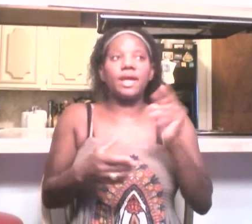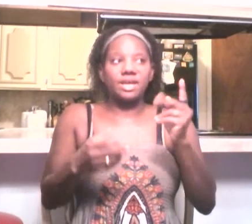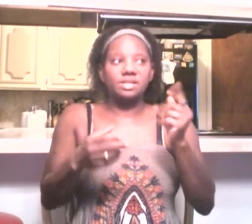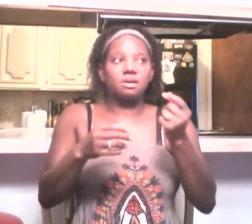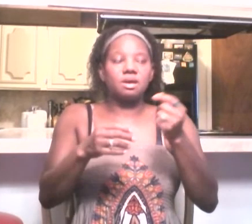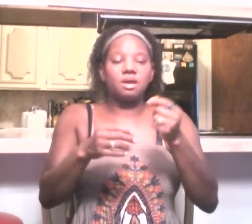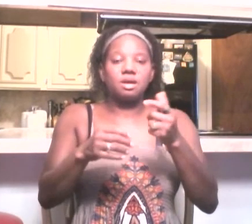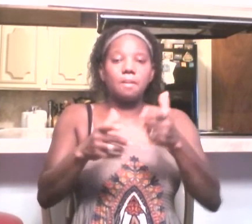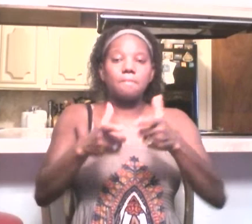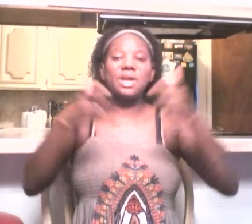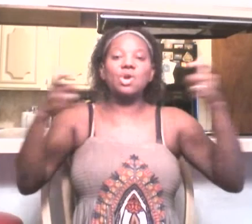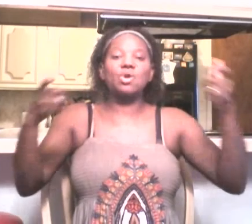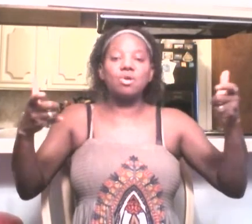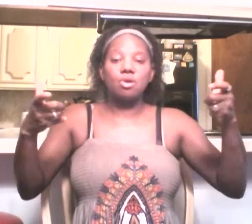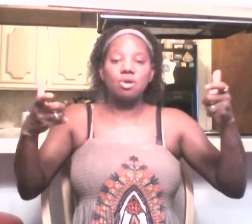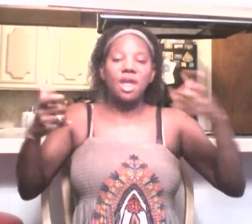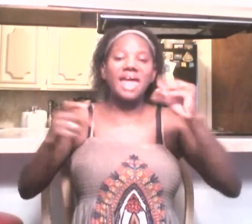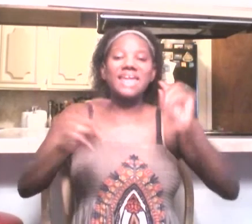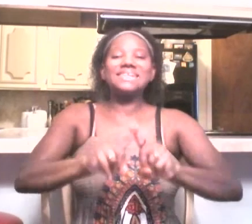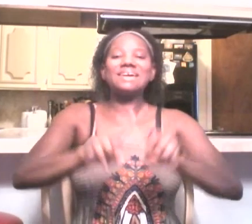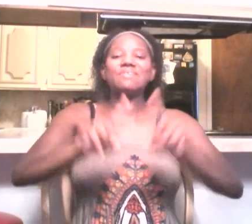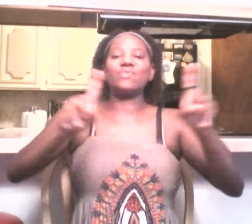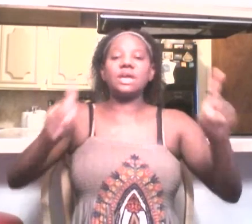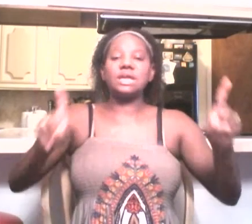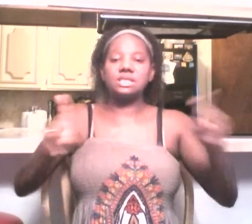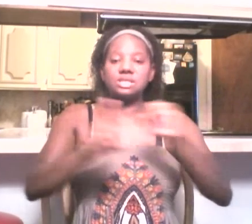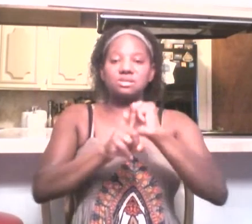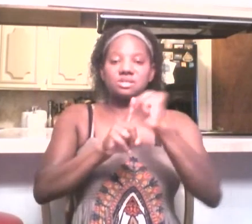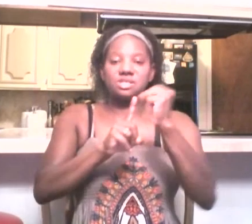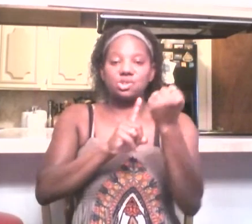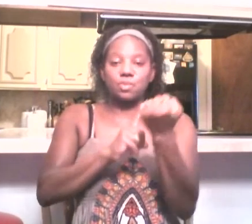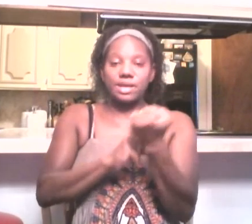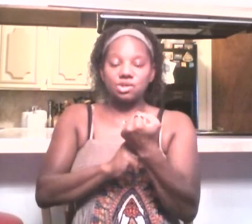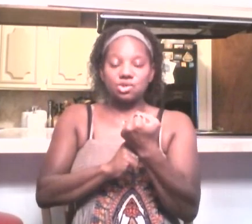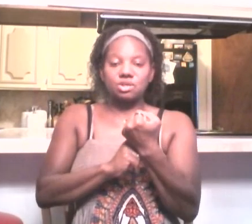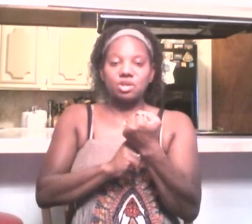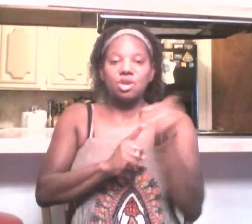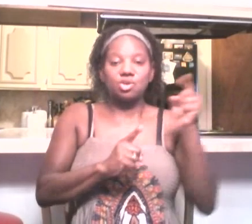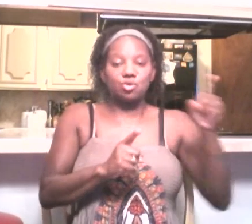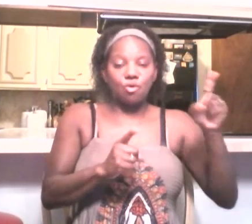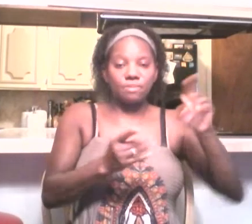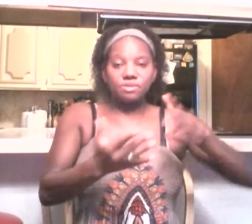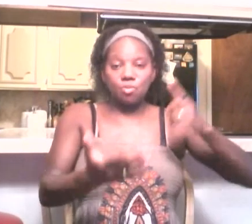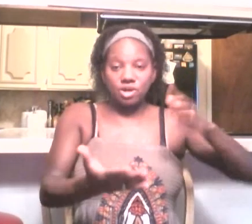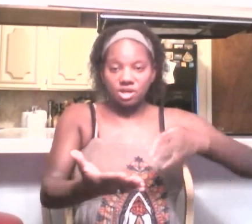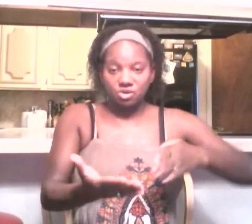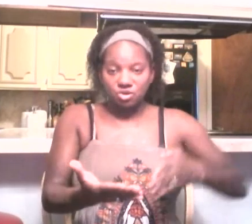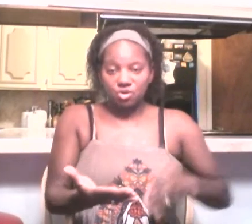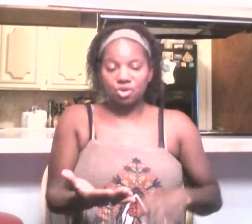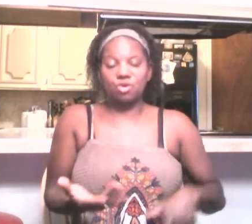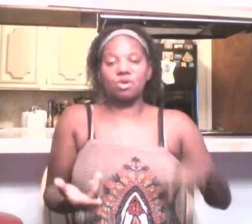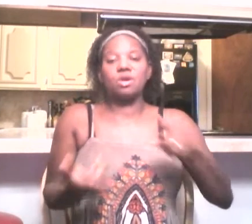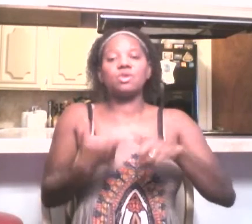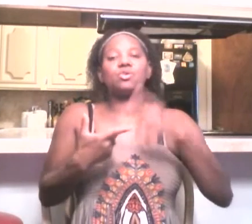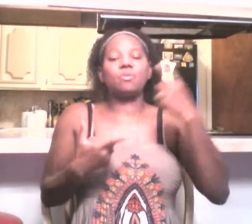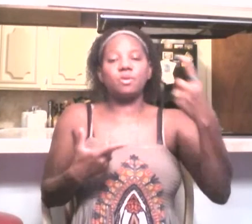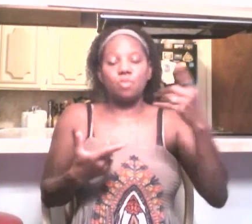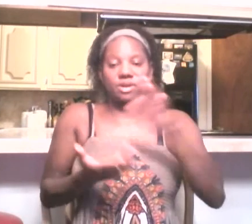that's a bigger and different situation. You're going to be the one that comes to first. You're going to be the one that's